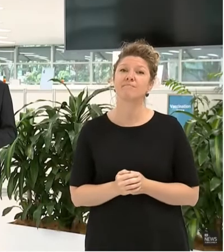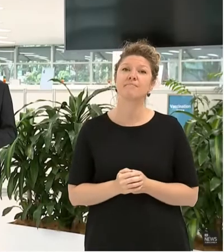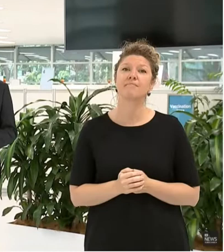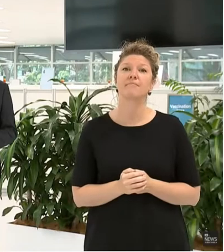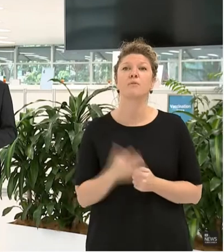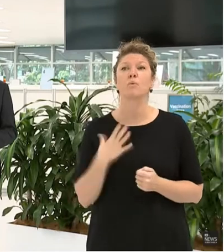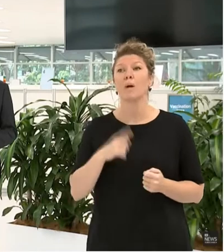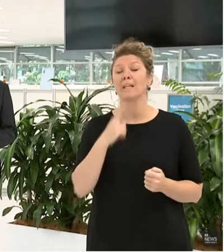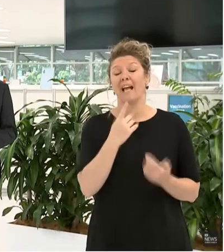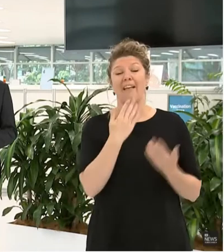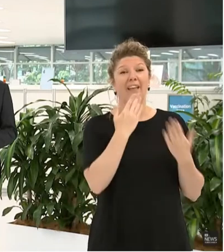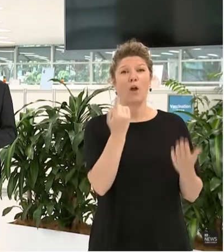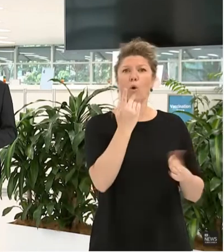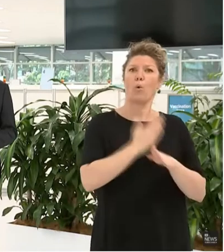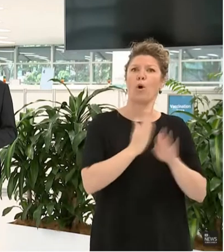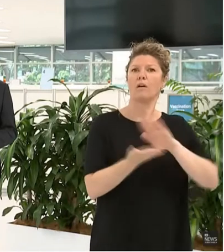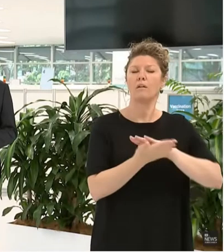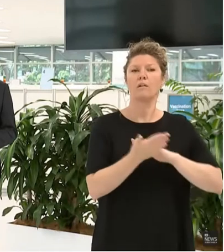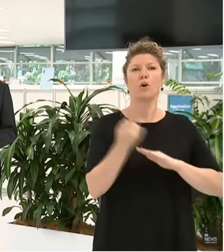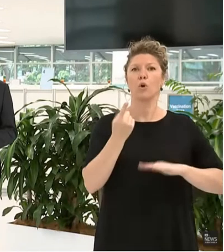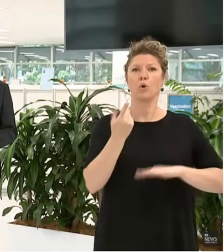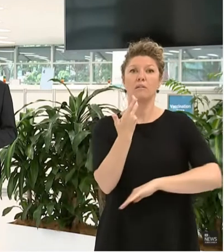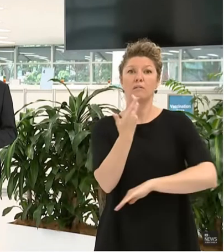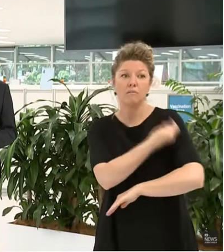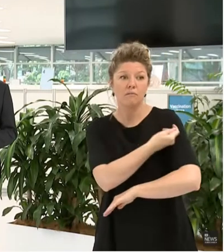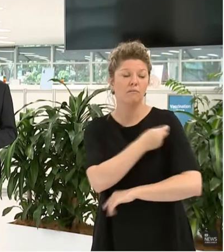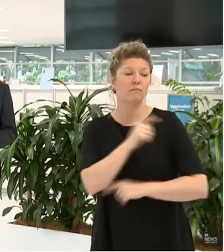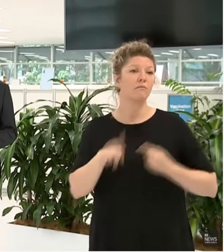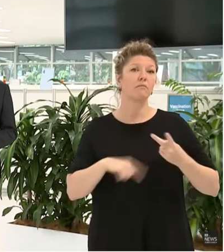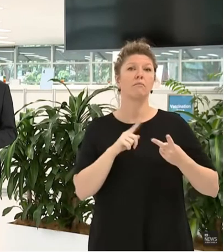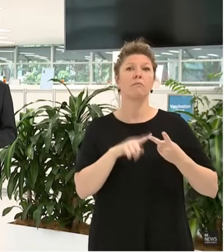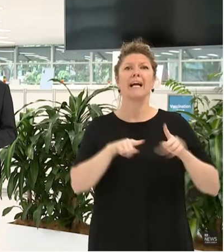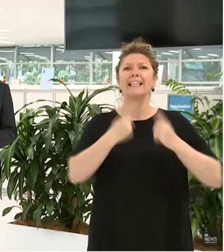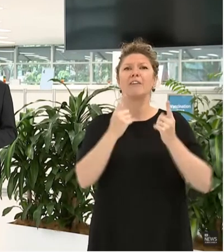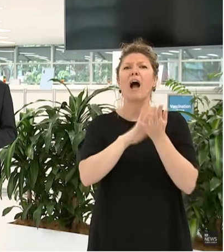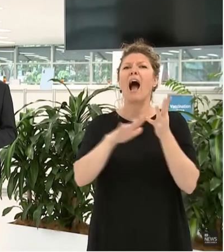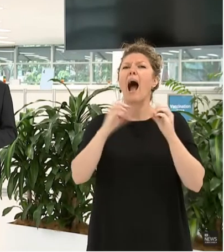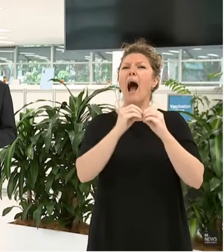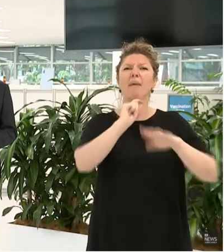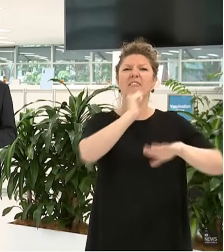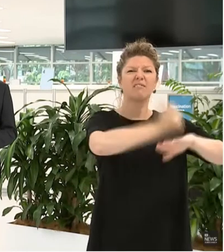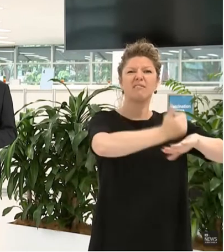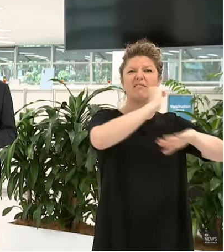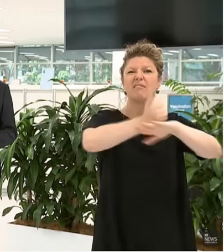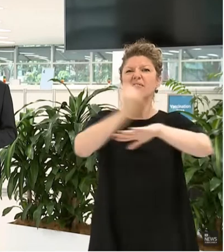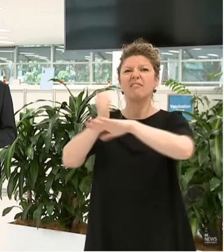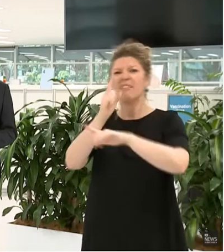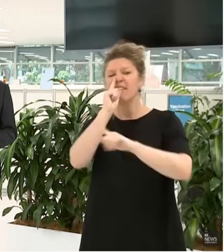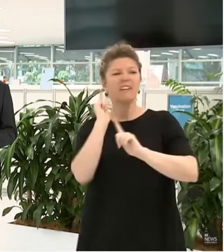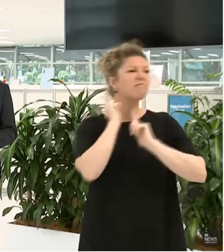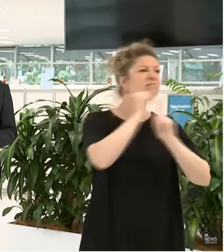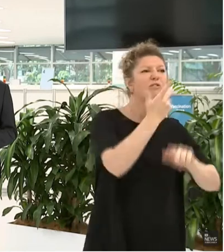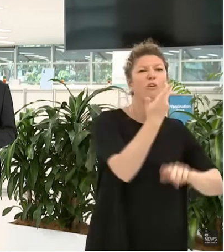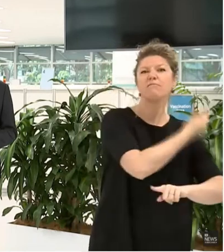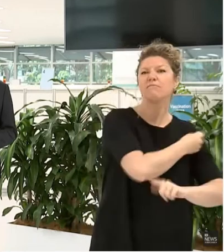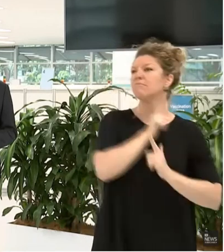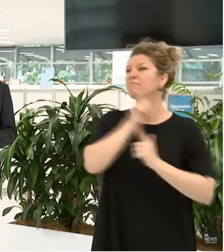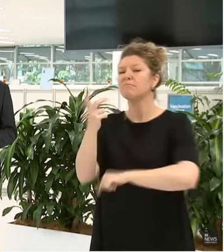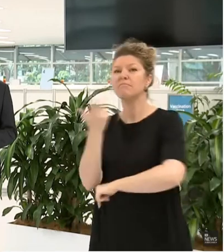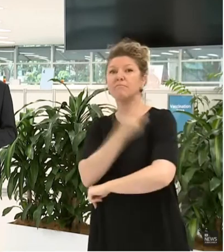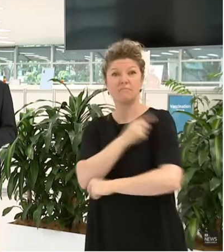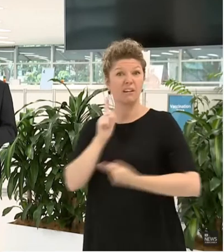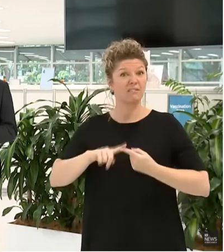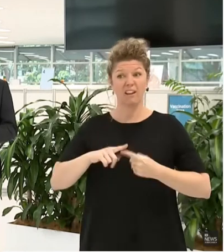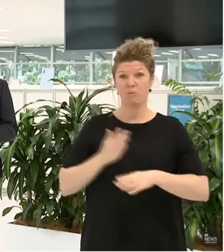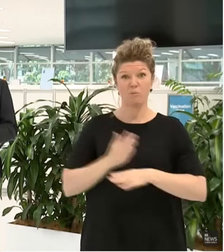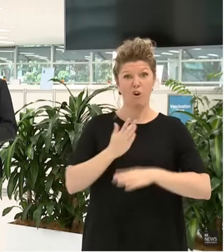I want to thank our health workers, not just here at the vaccination hubs, but the 40 vaccination hubs around the state, which will continue to operate during